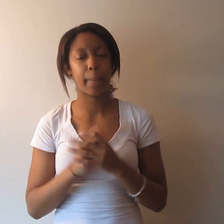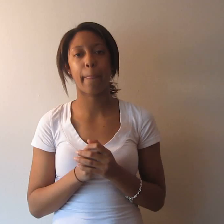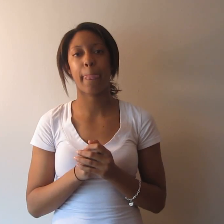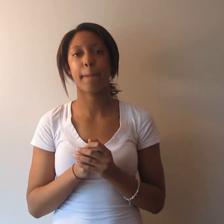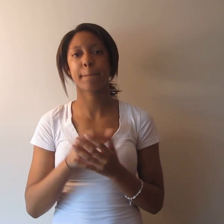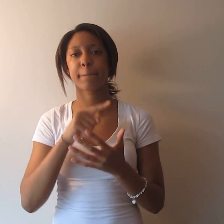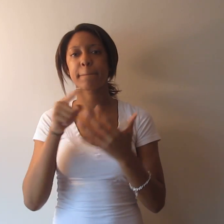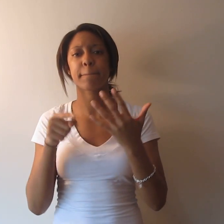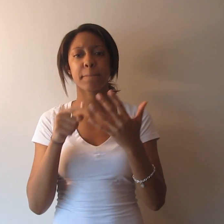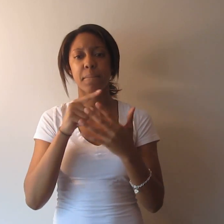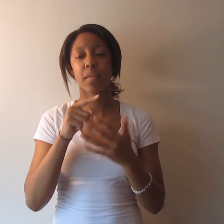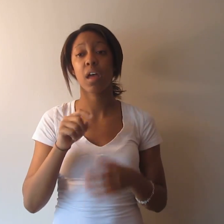relay service, VRS.